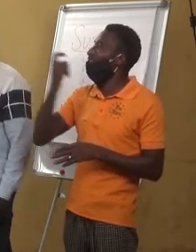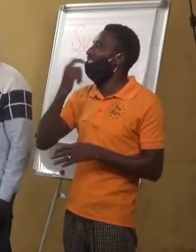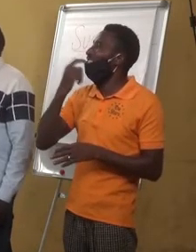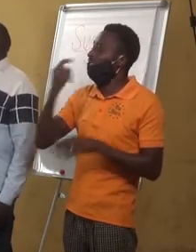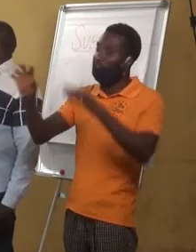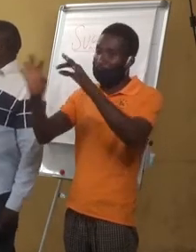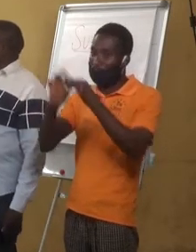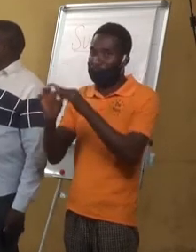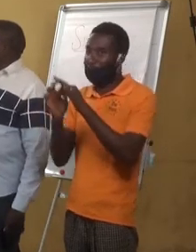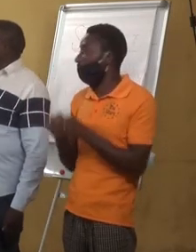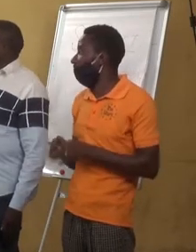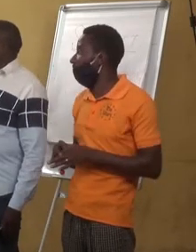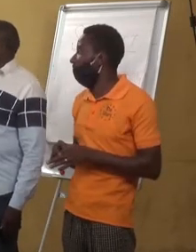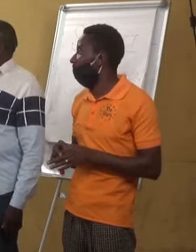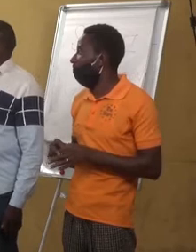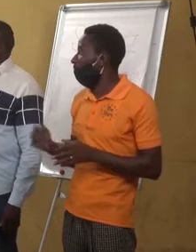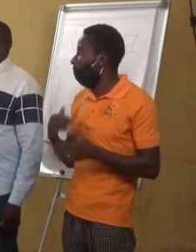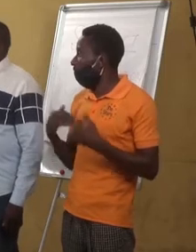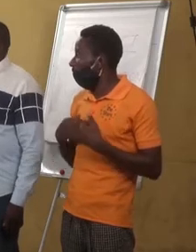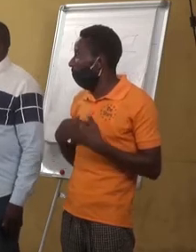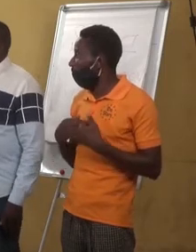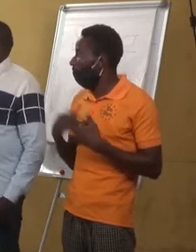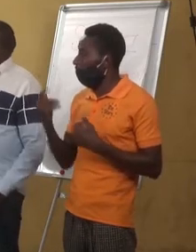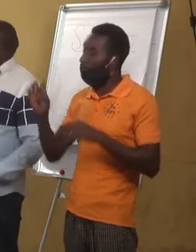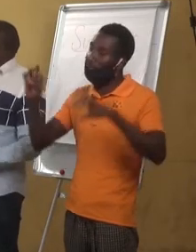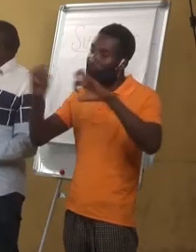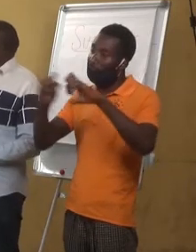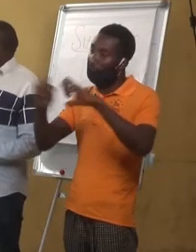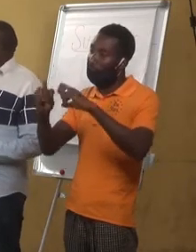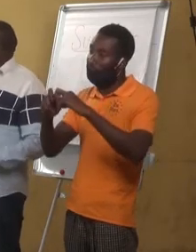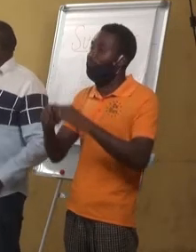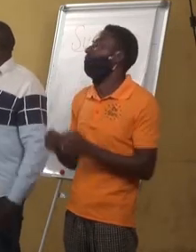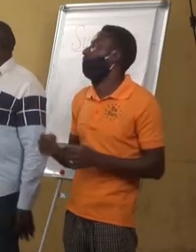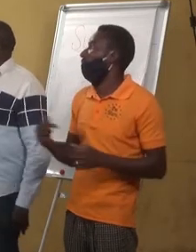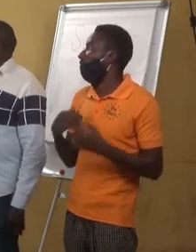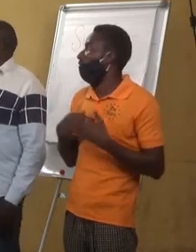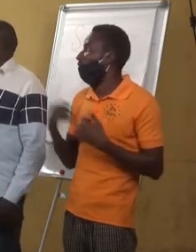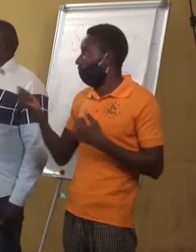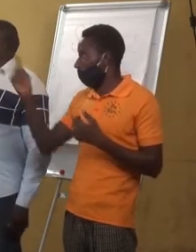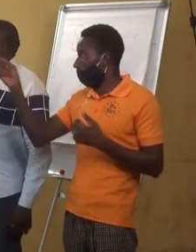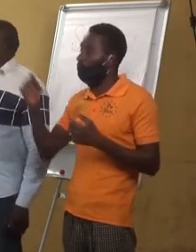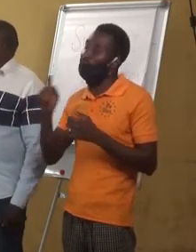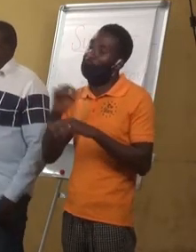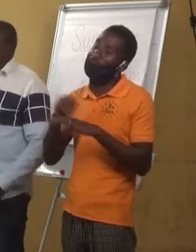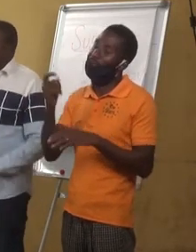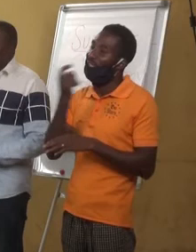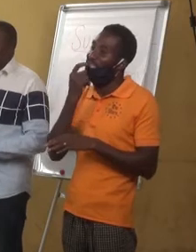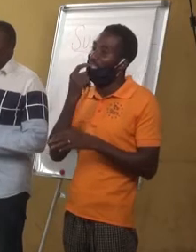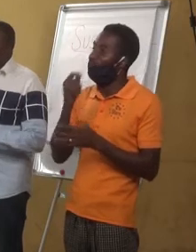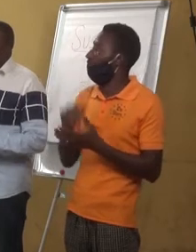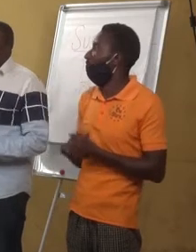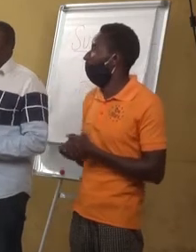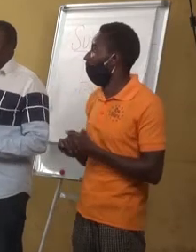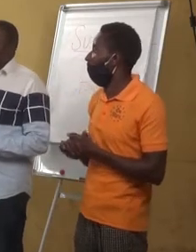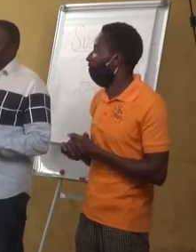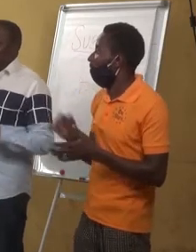will recall that I said we have the electrovalent bonding. We also have another type of bond that is called the metallic bond. This is